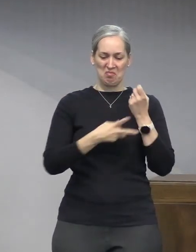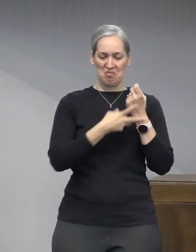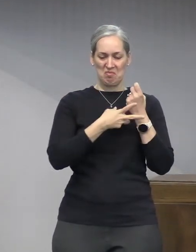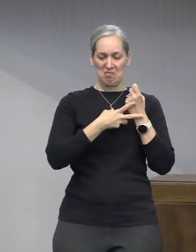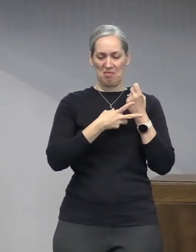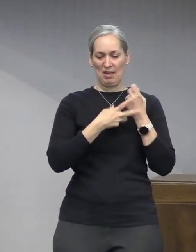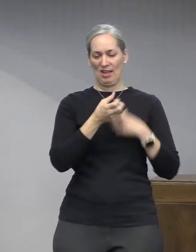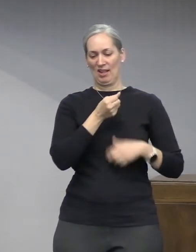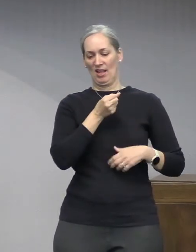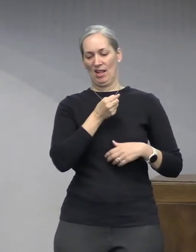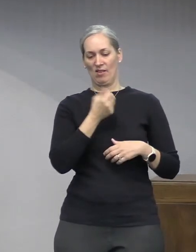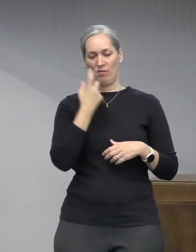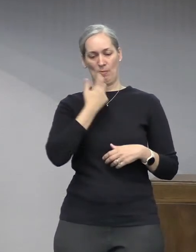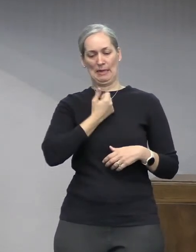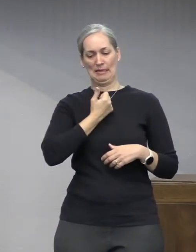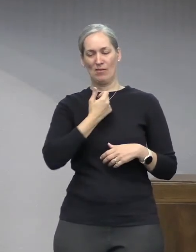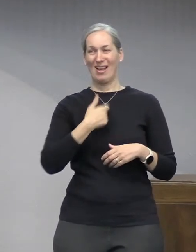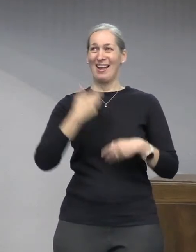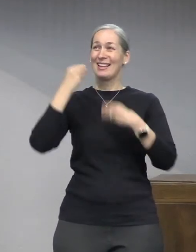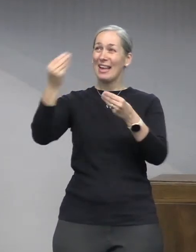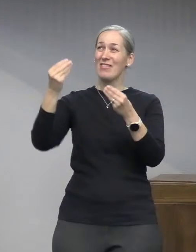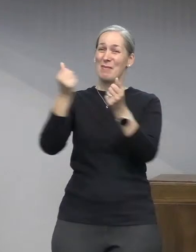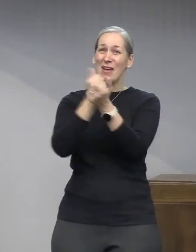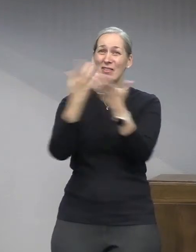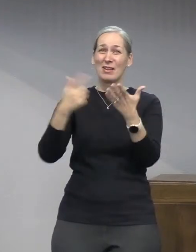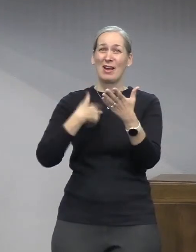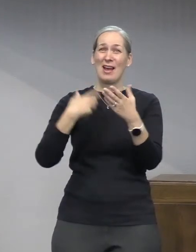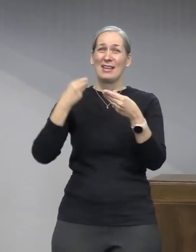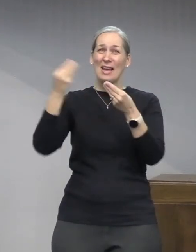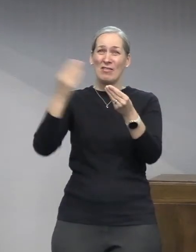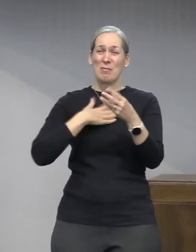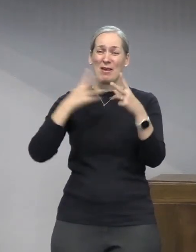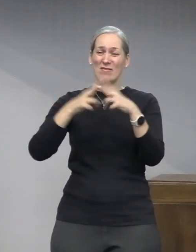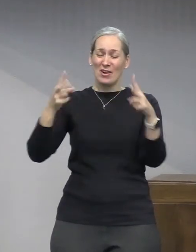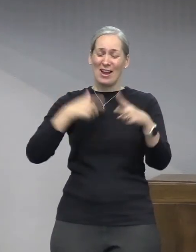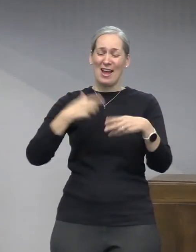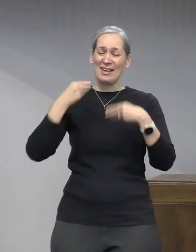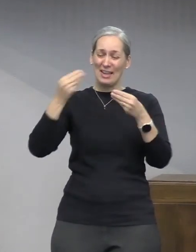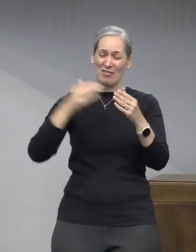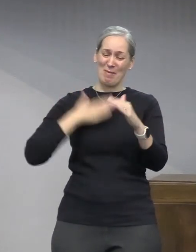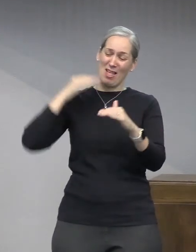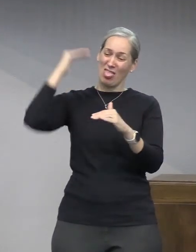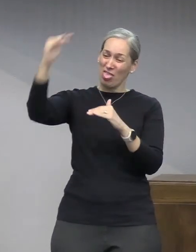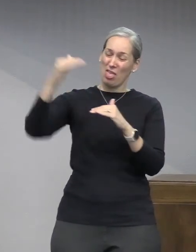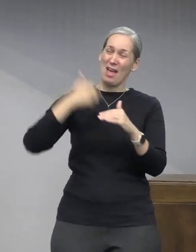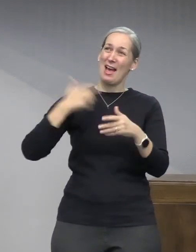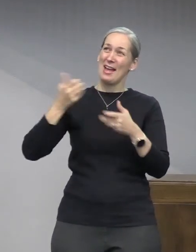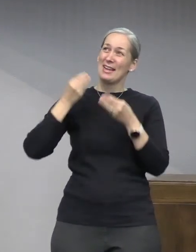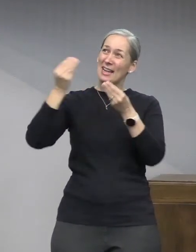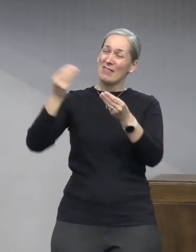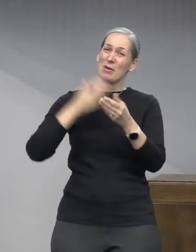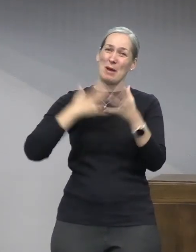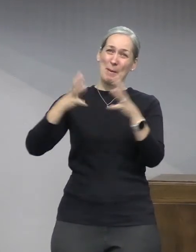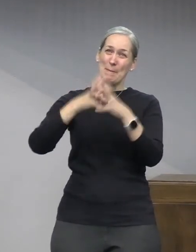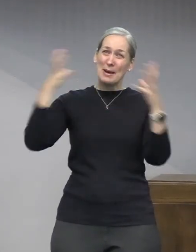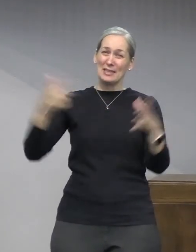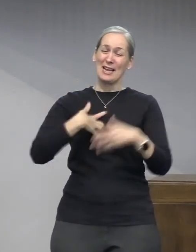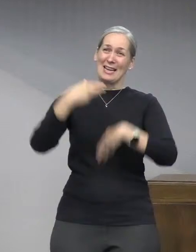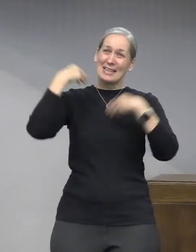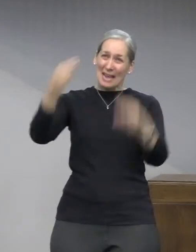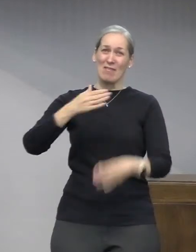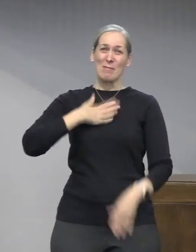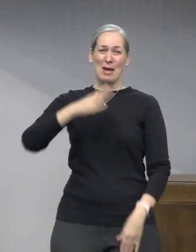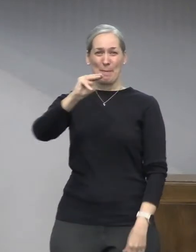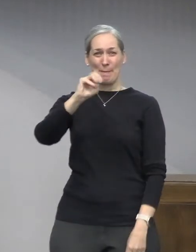my very. I gave him my exceedingly. I gave him my muchness. I gave him my Mayod.